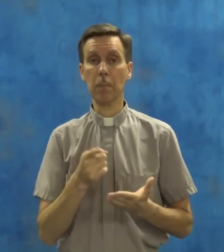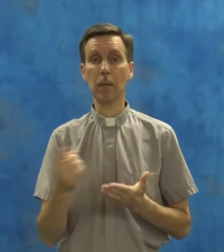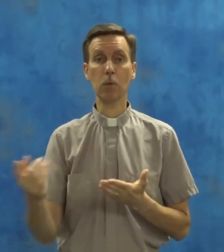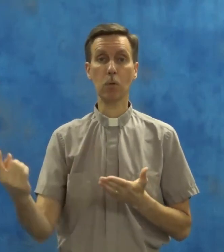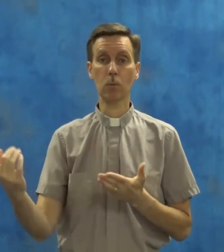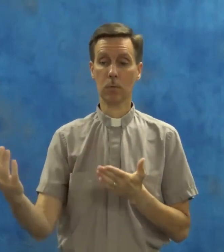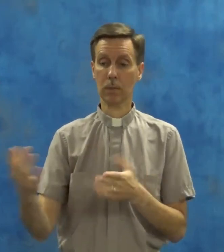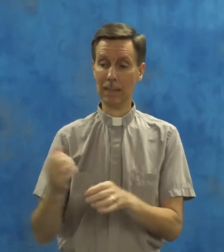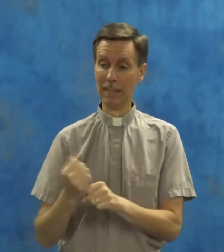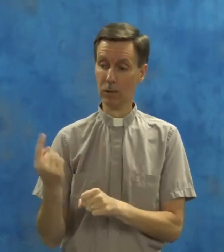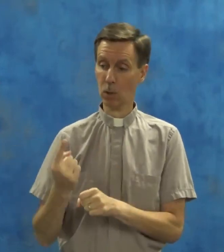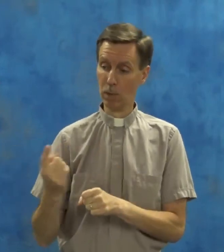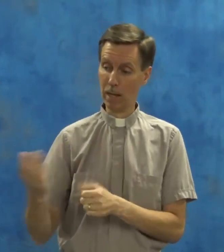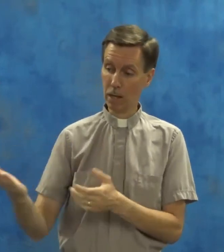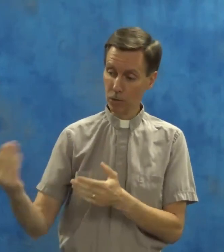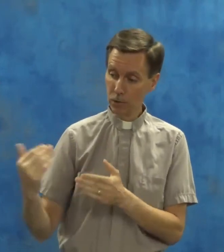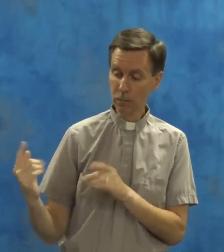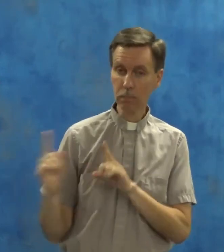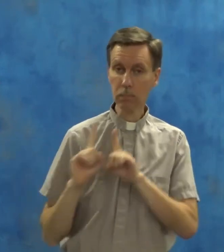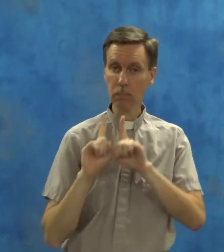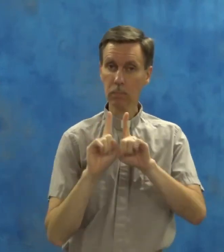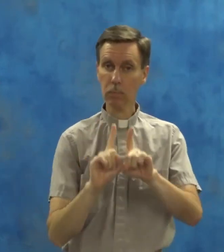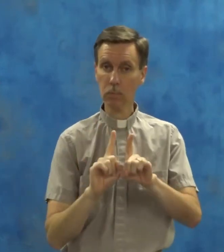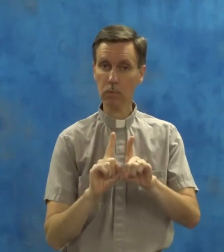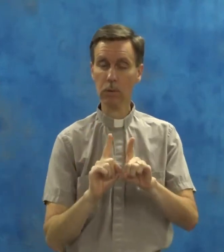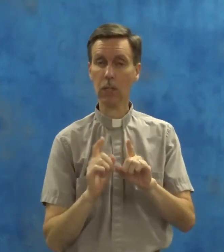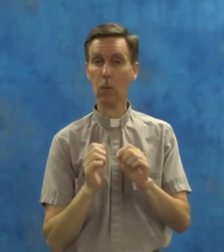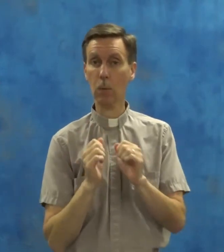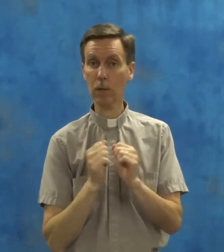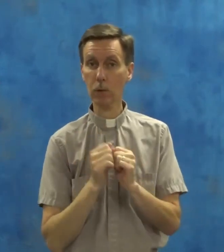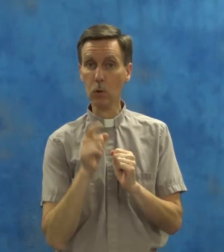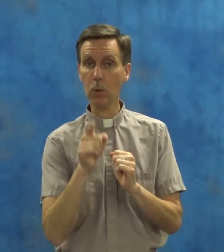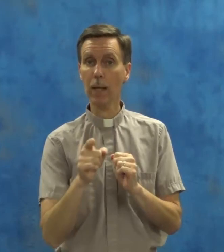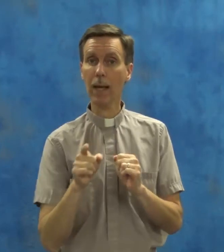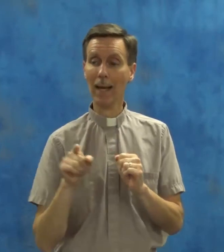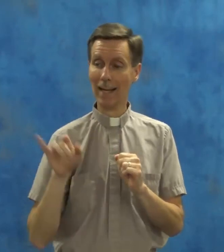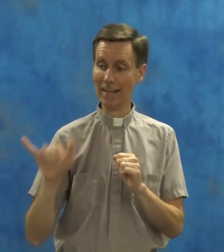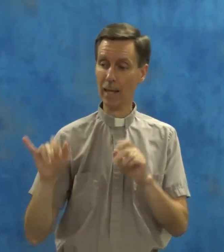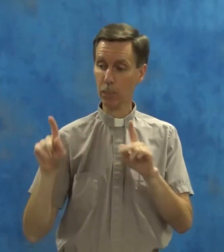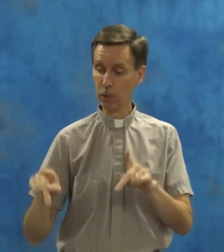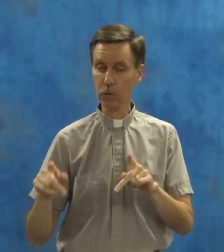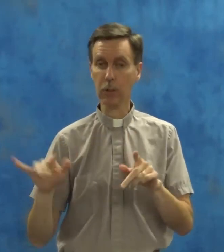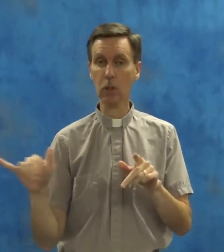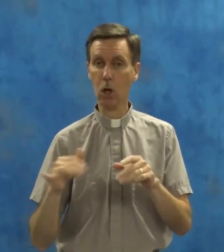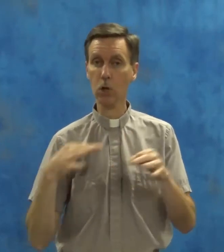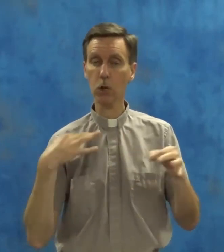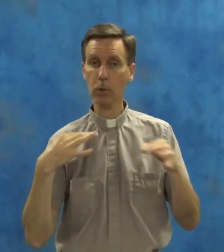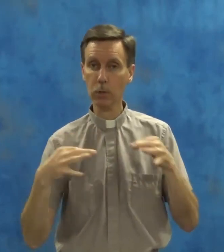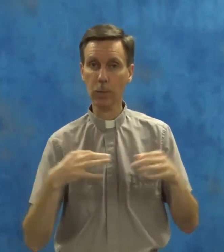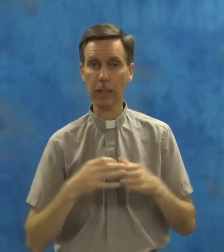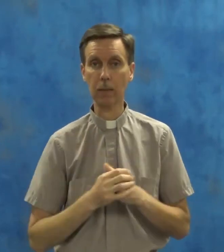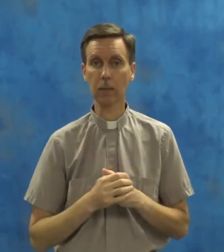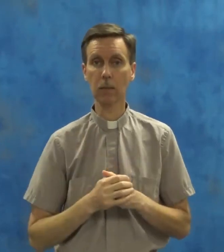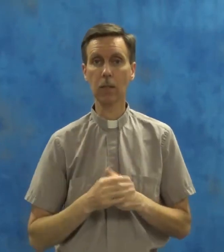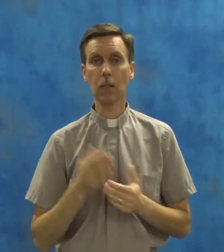Maybe you get someone else to come with you, and that person can also explain.